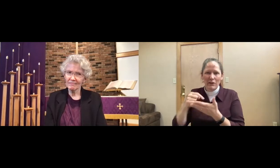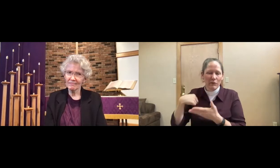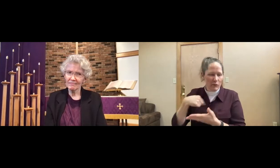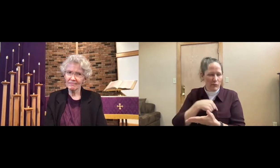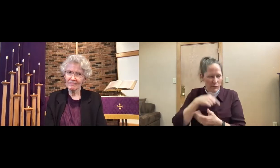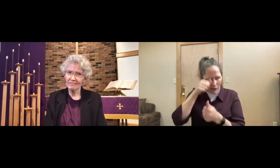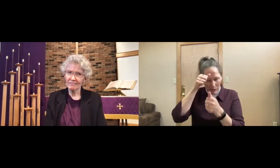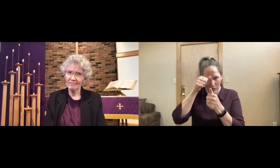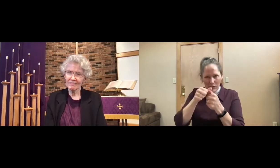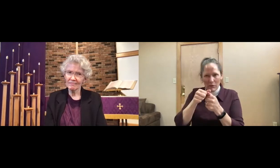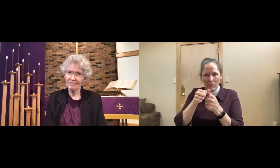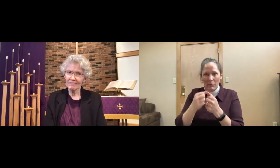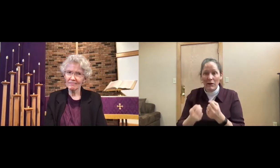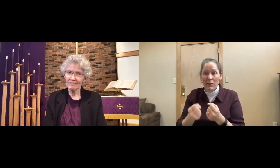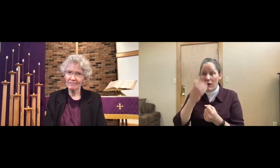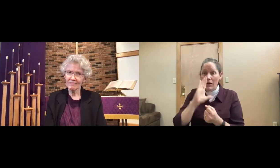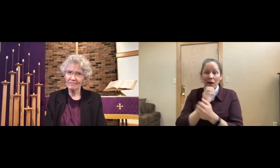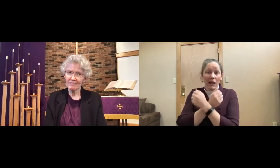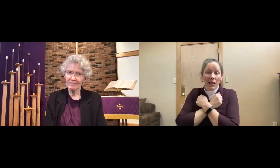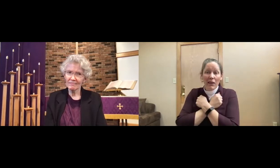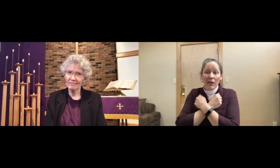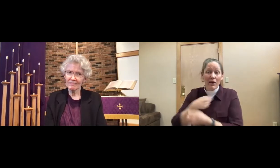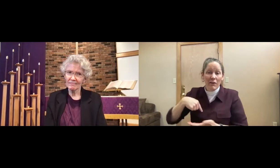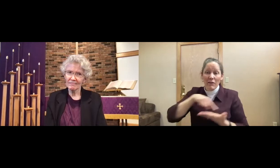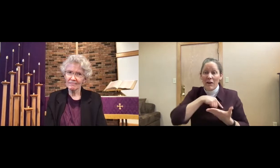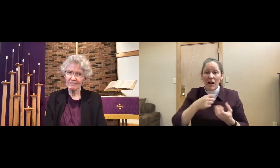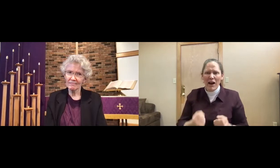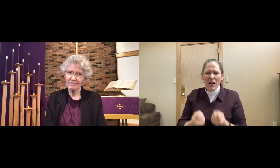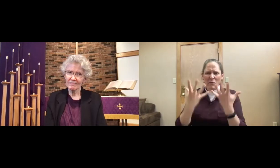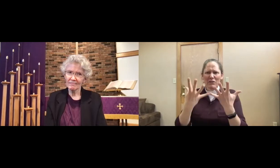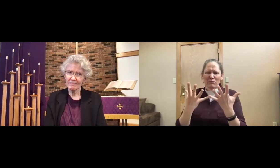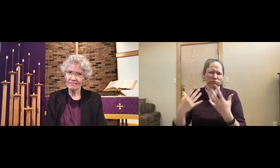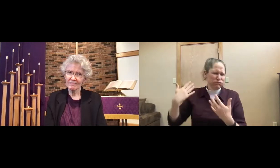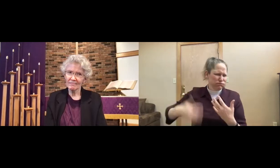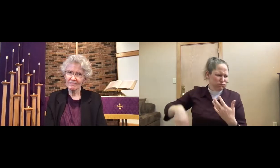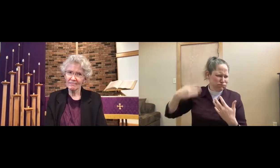It is the week we especially remember how much God loves us.